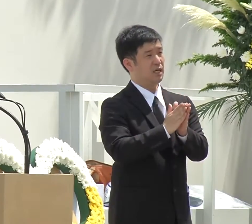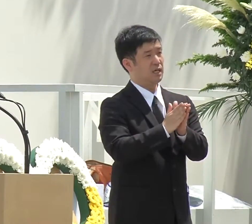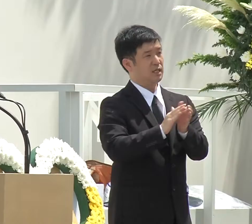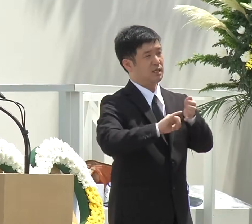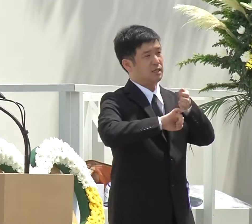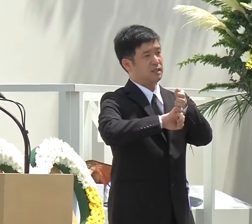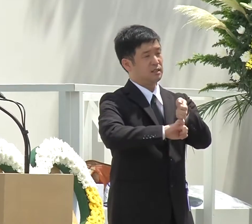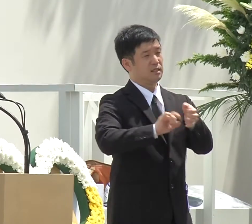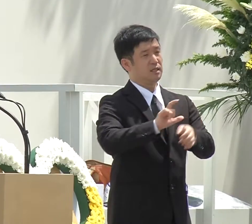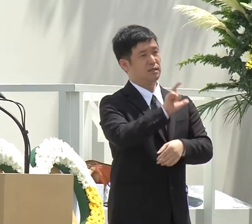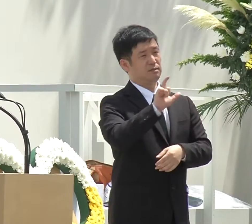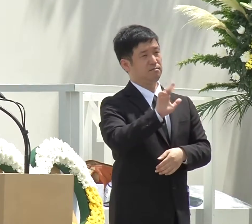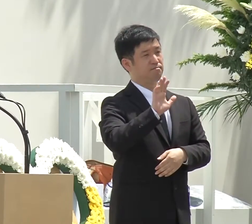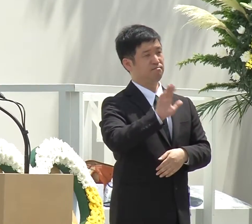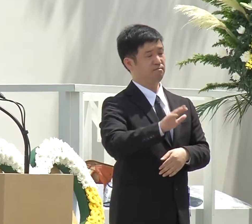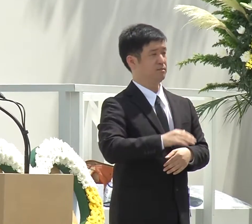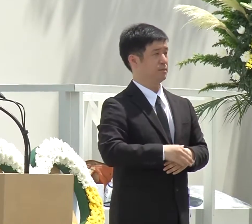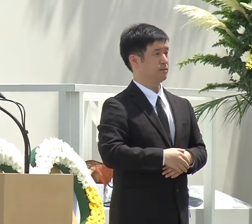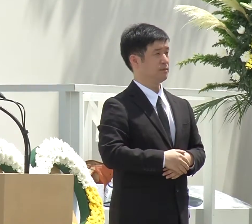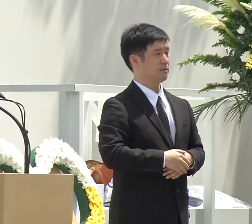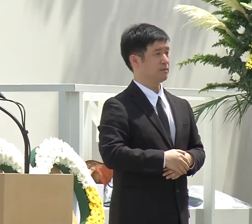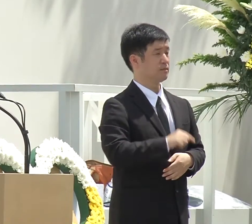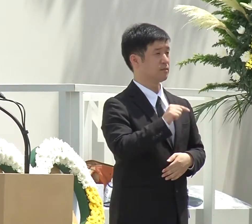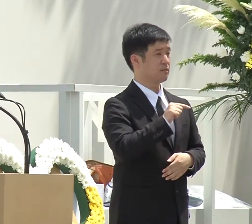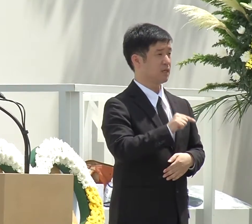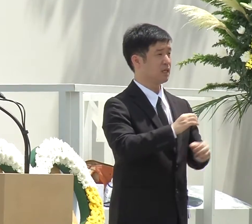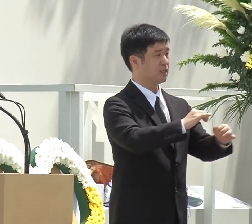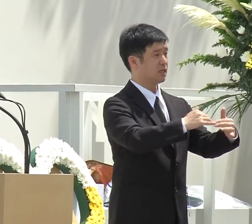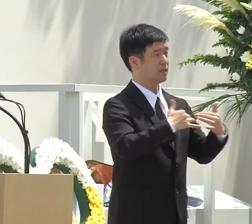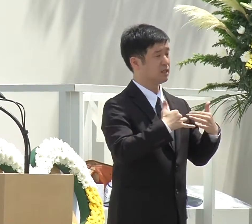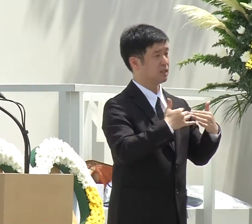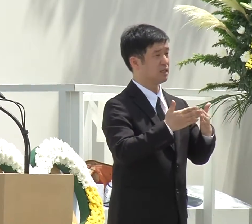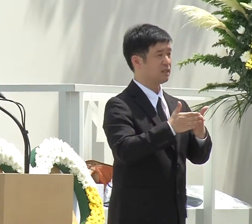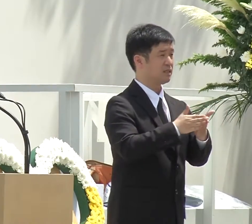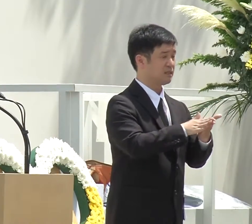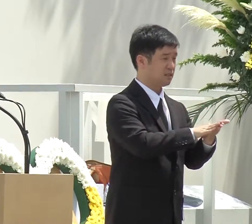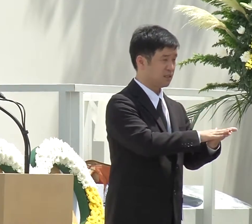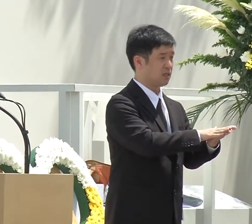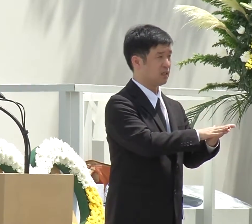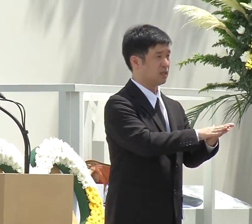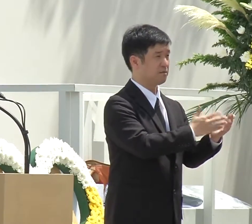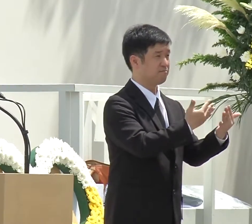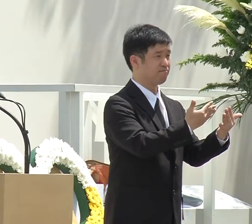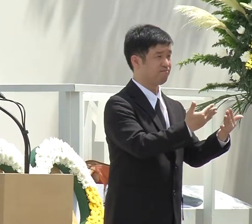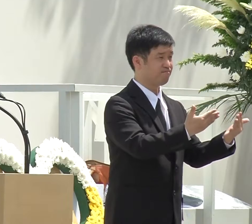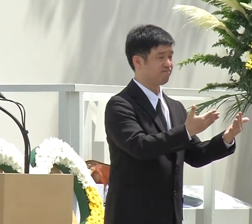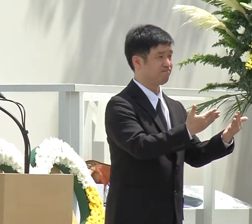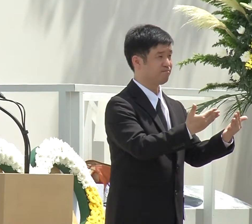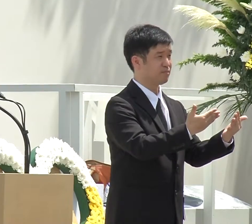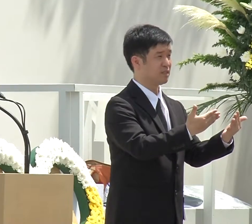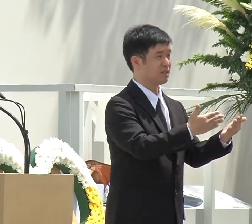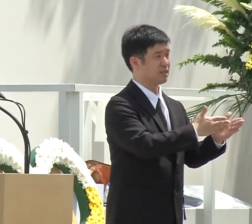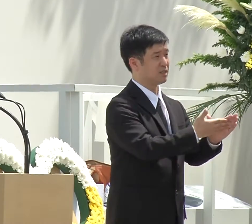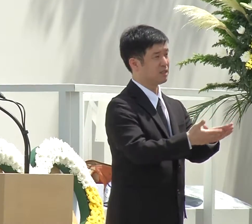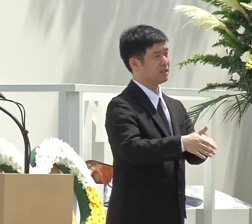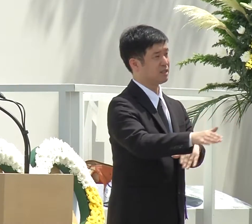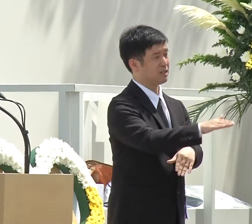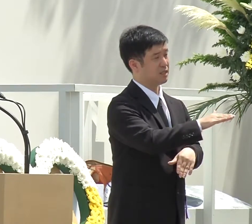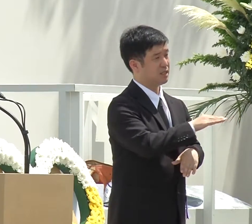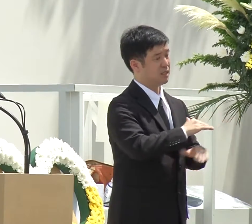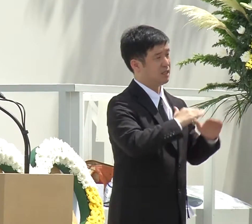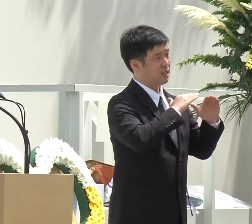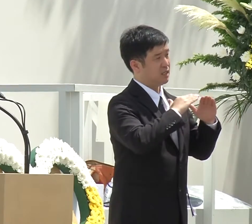we will not allow a nuclear devastation to occur for the third time. I hereby offer my words of